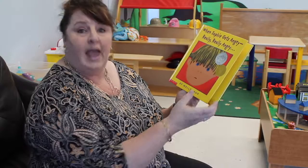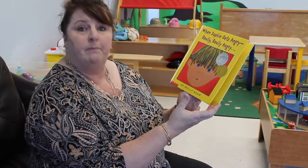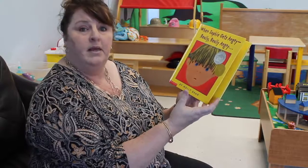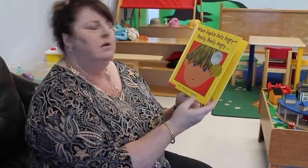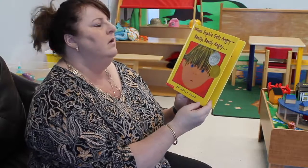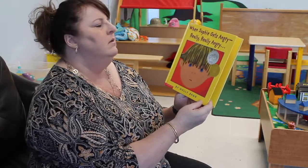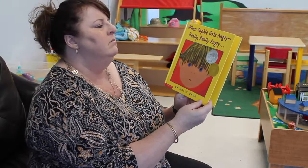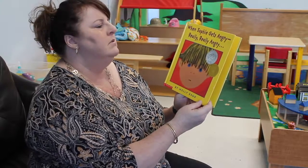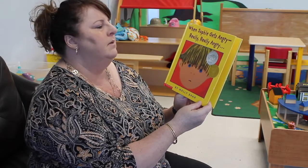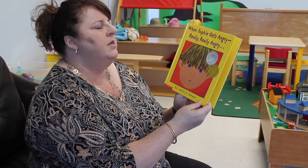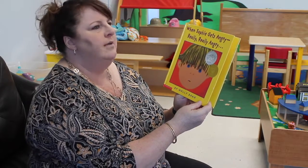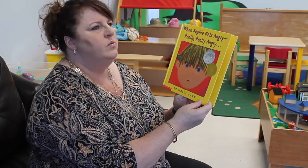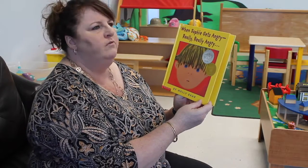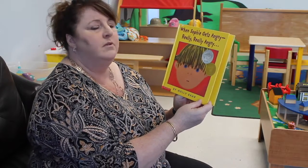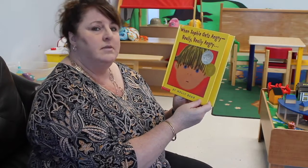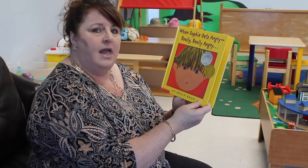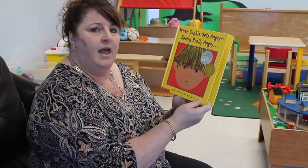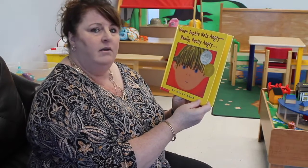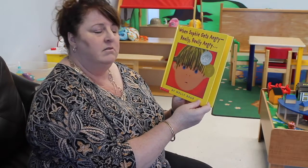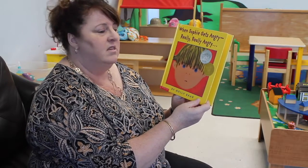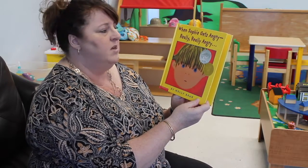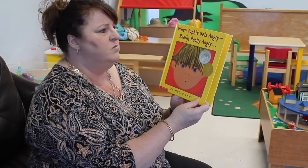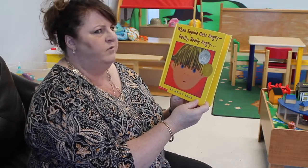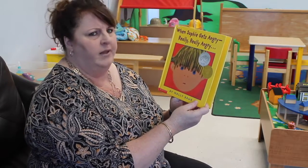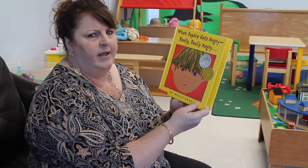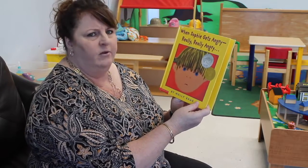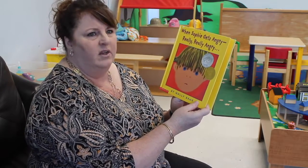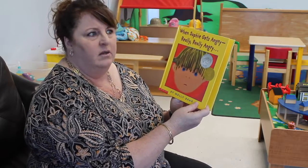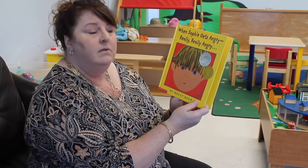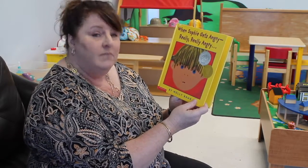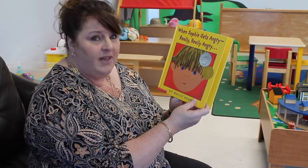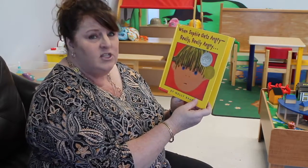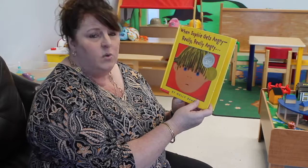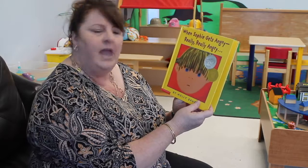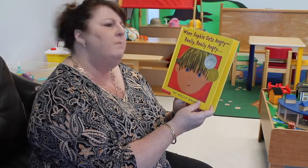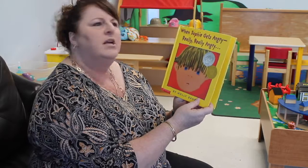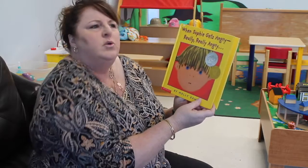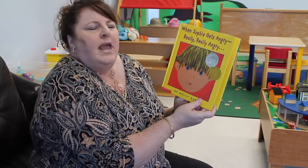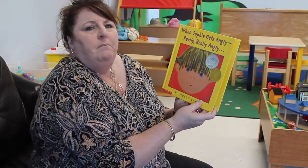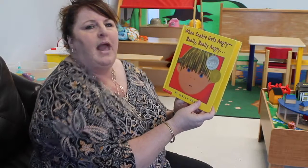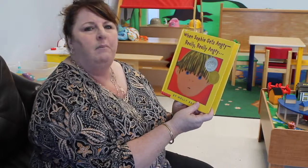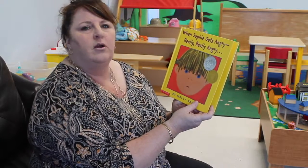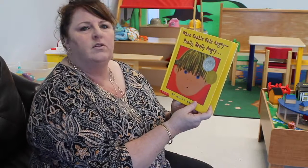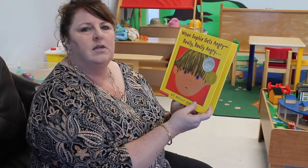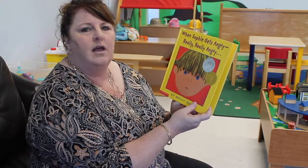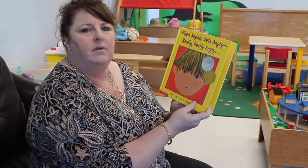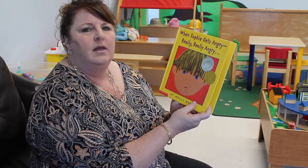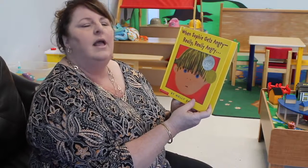happy, sometimes we feel sad, and sometimes we feel angry. And that's okay because you can't be happy all the time. And